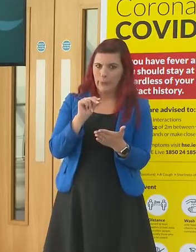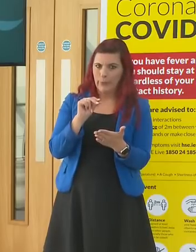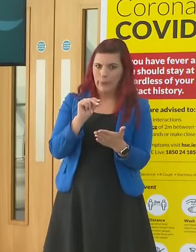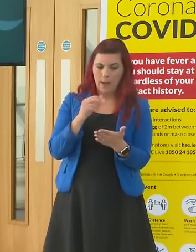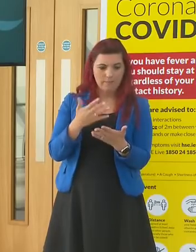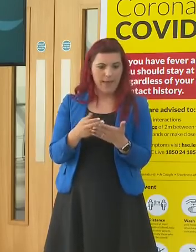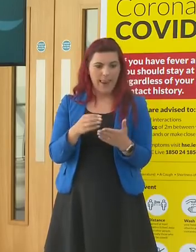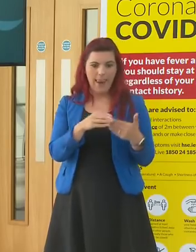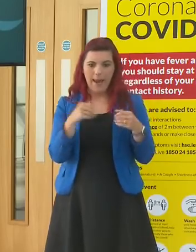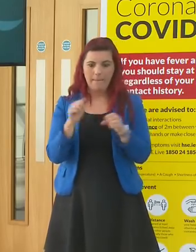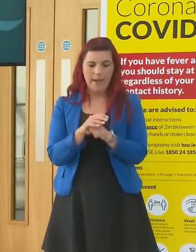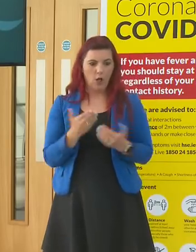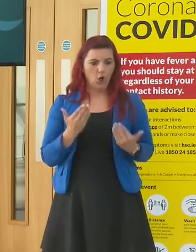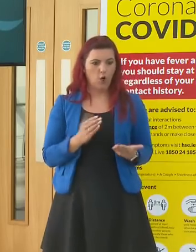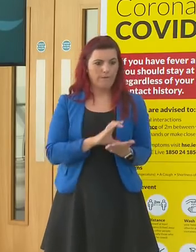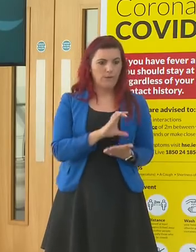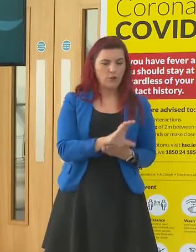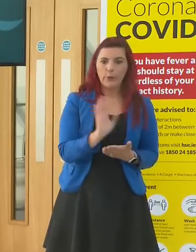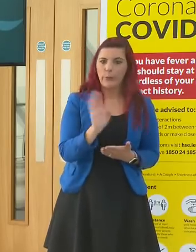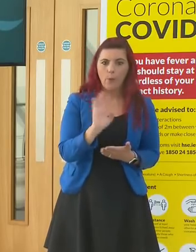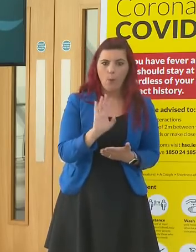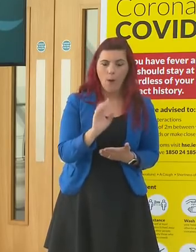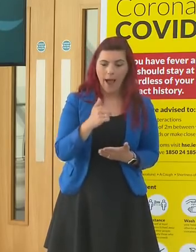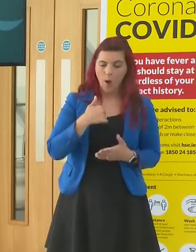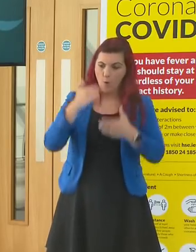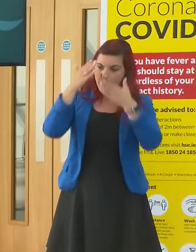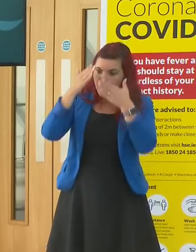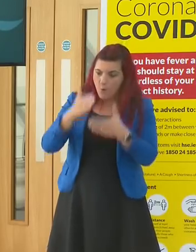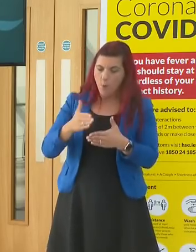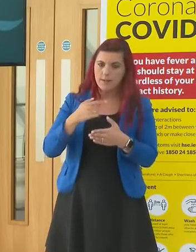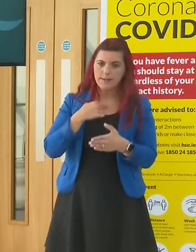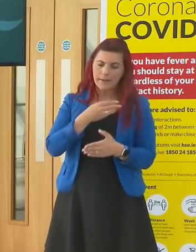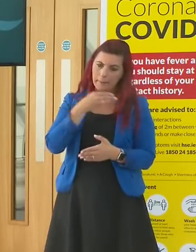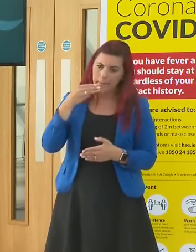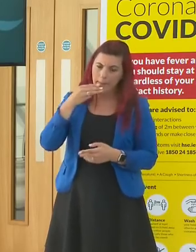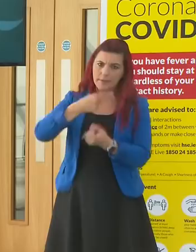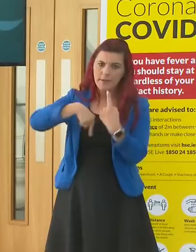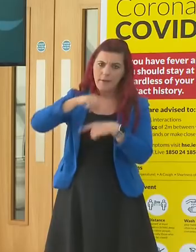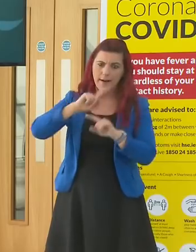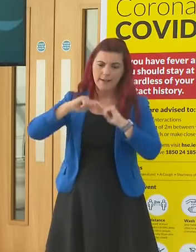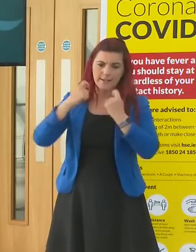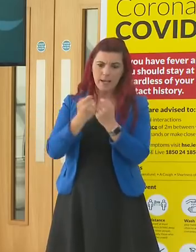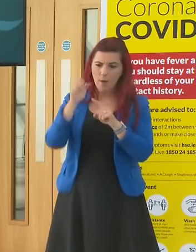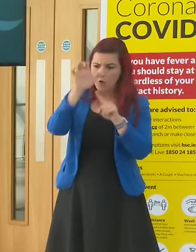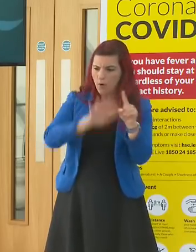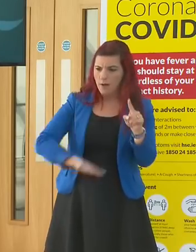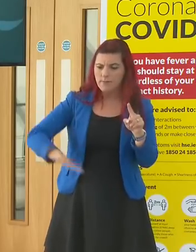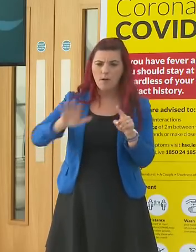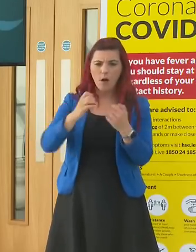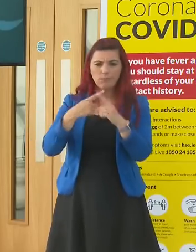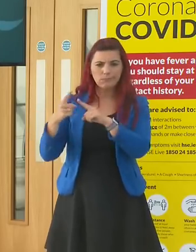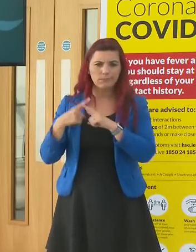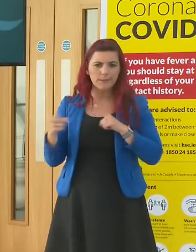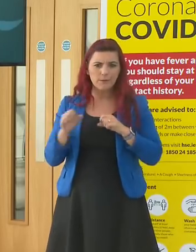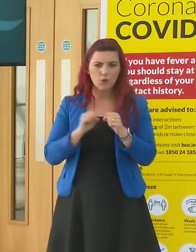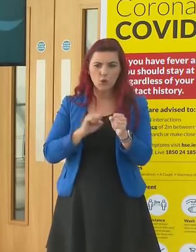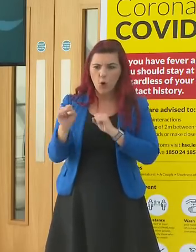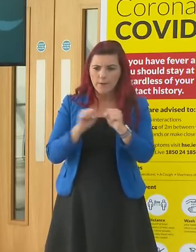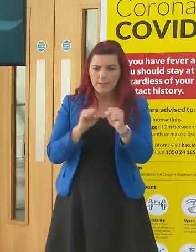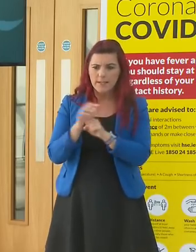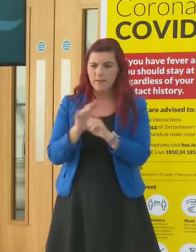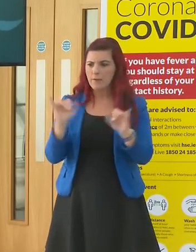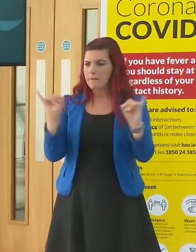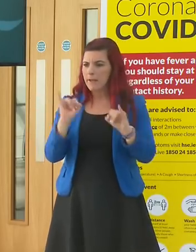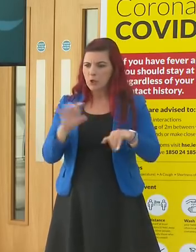correspondence, they've been driven by the absolute commitment of our teams across a wide range of services, whether it's infection